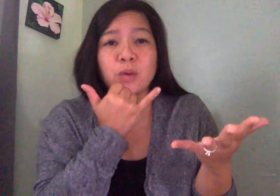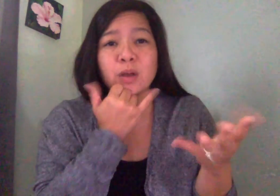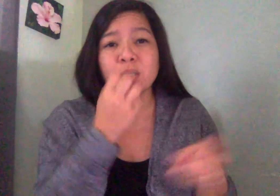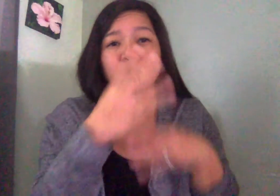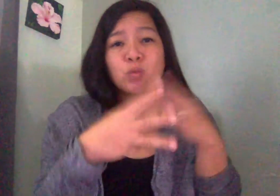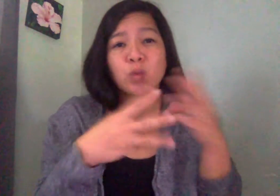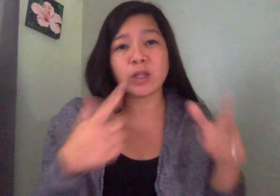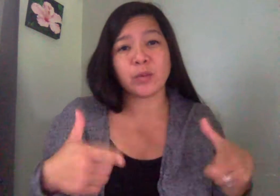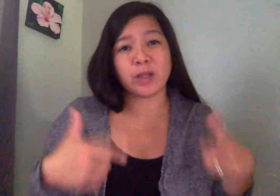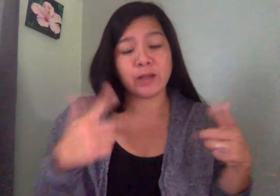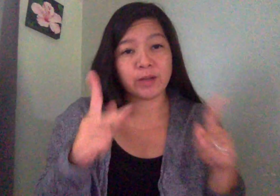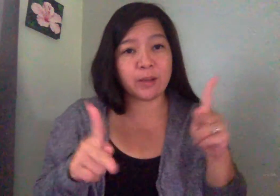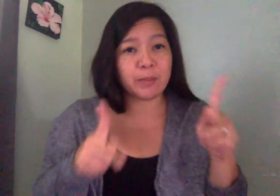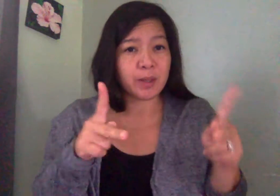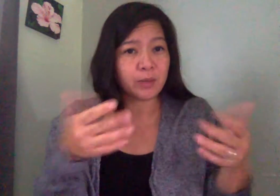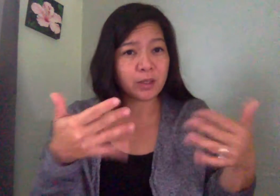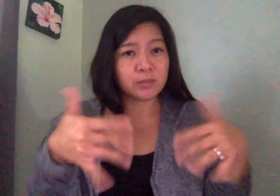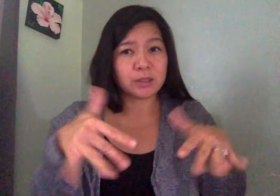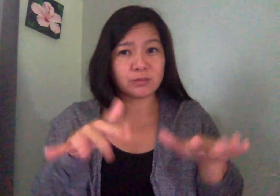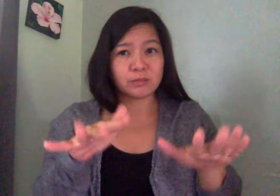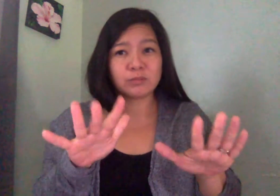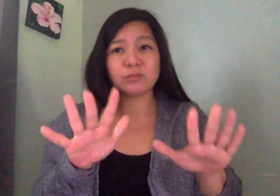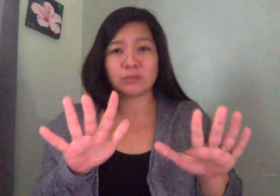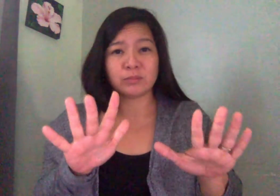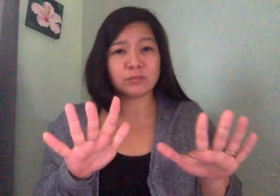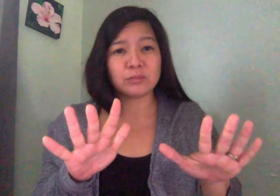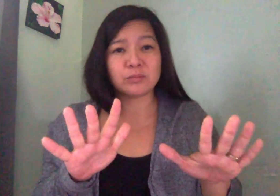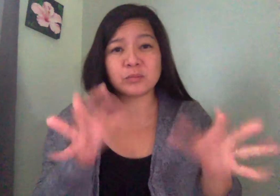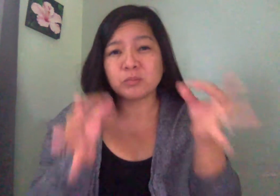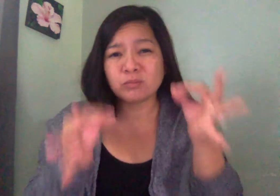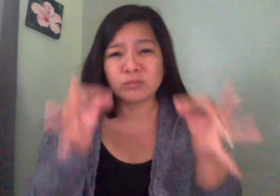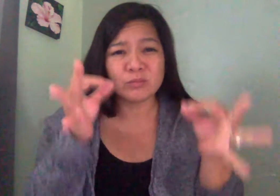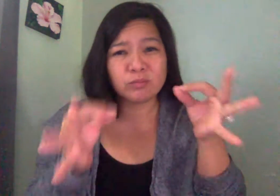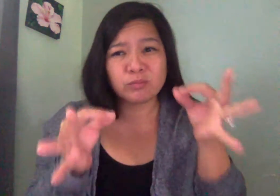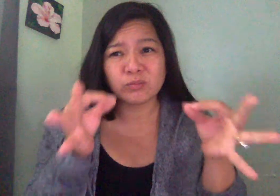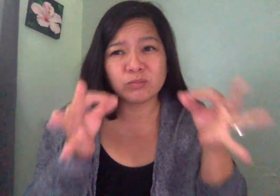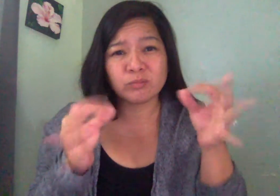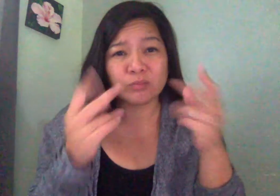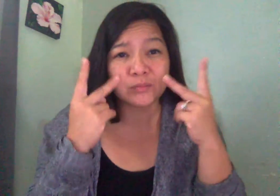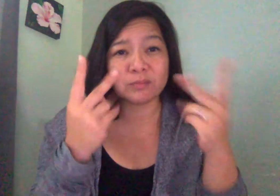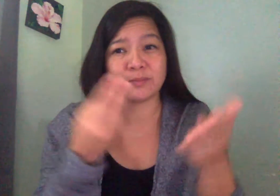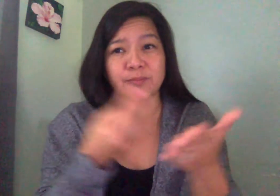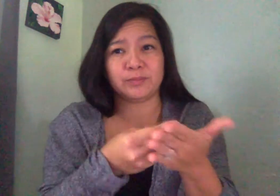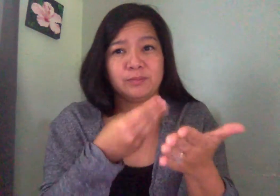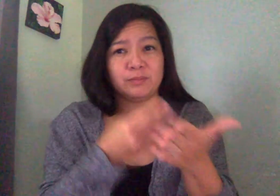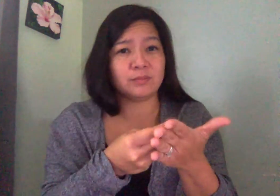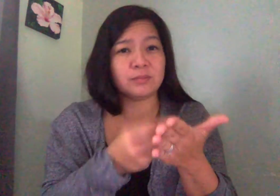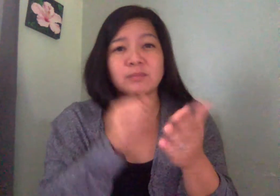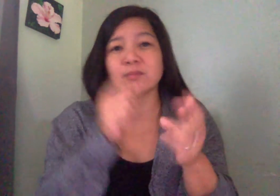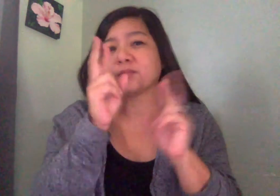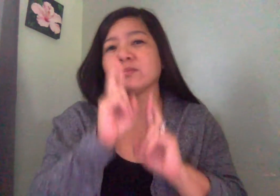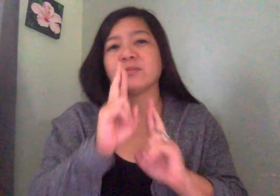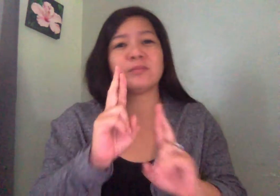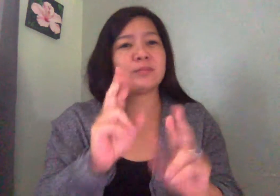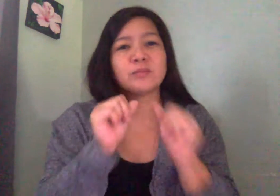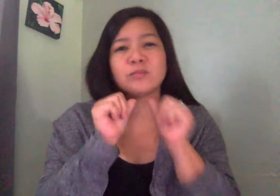wrong in this world that we living in? People keep on giving in, making wrong decisions, only visions of them dividends. Not respecting each other, denying thy brother.